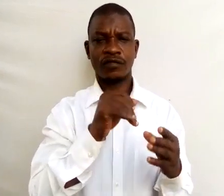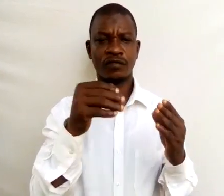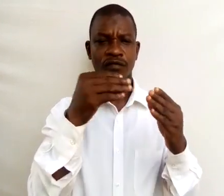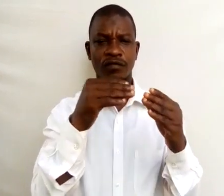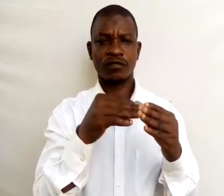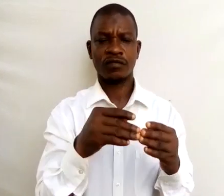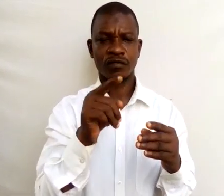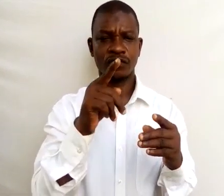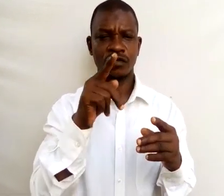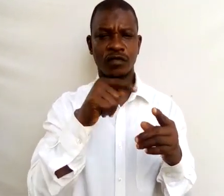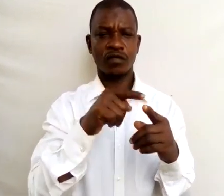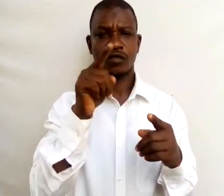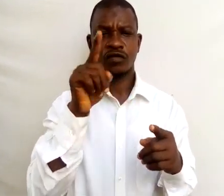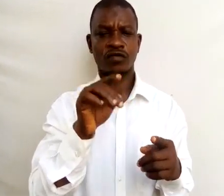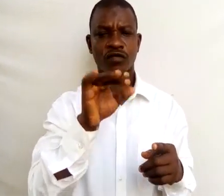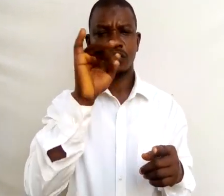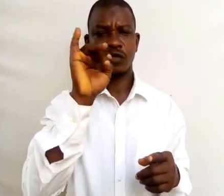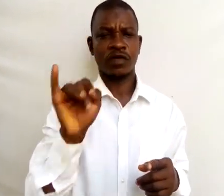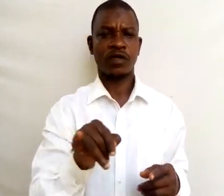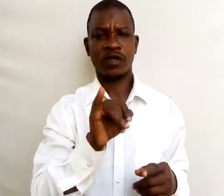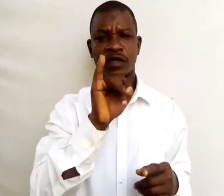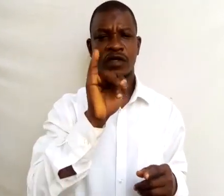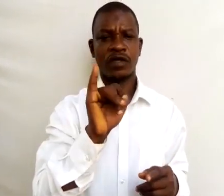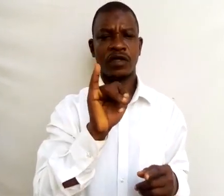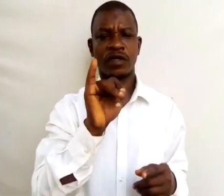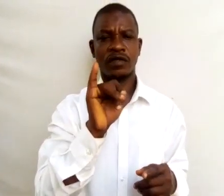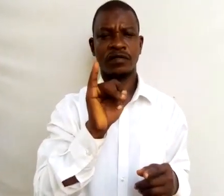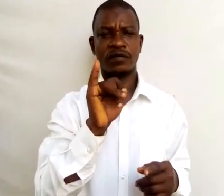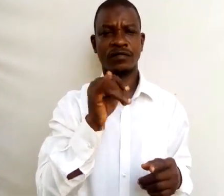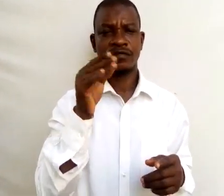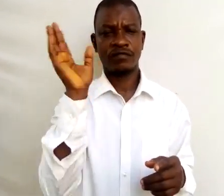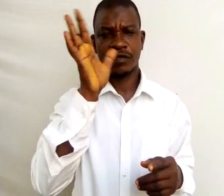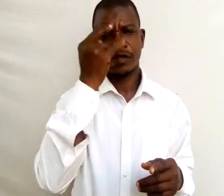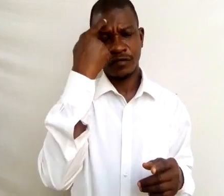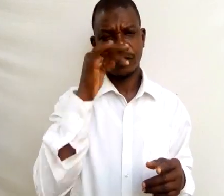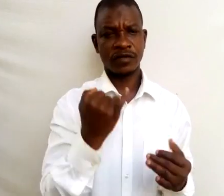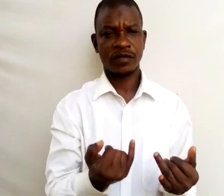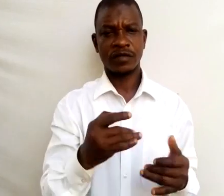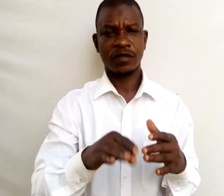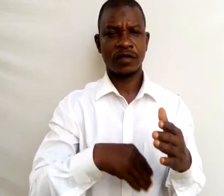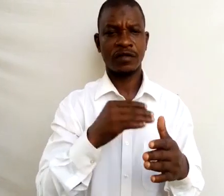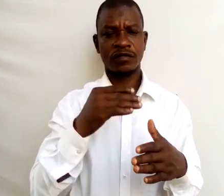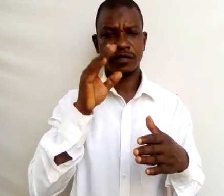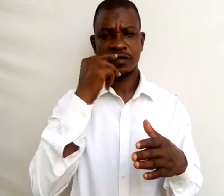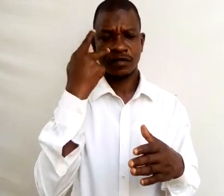to I. So bye for now, class. See you after the time.